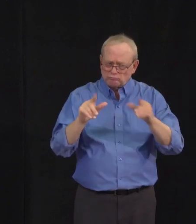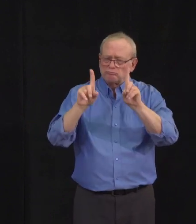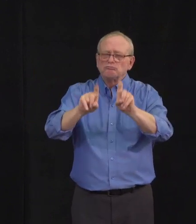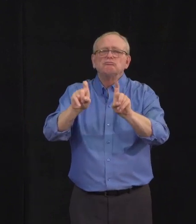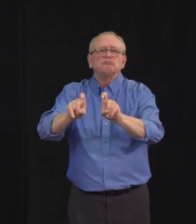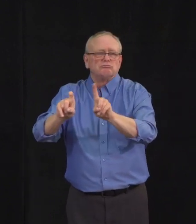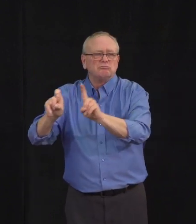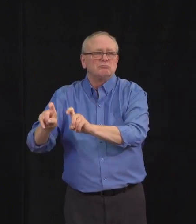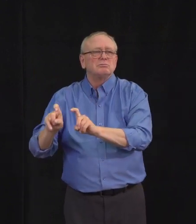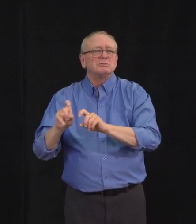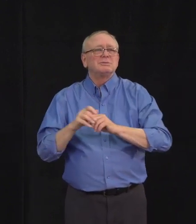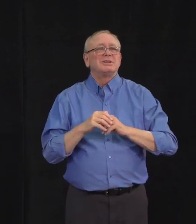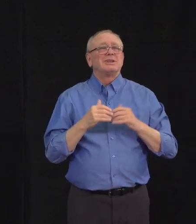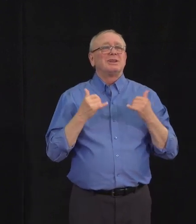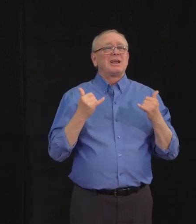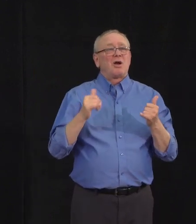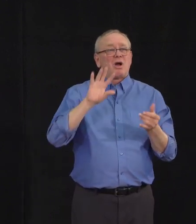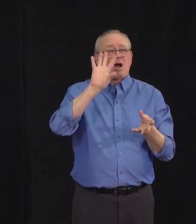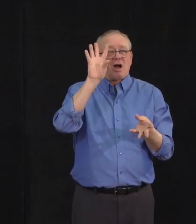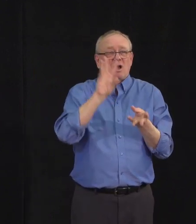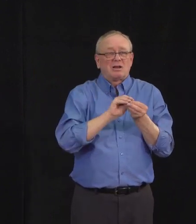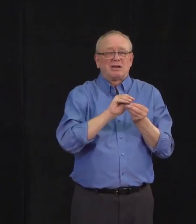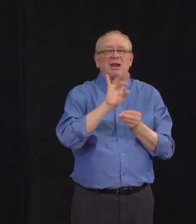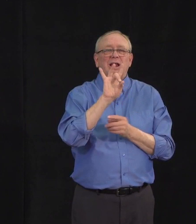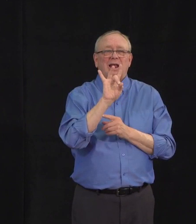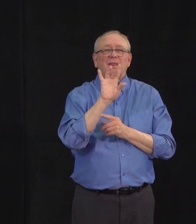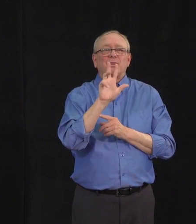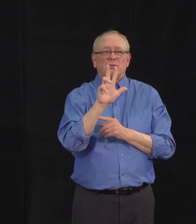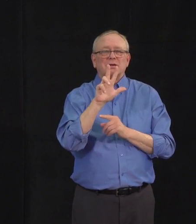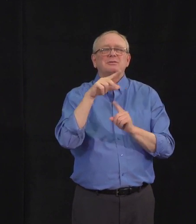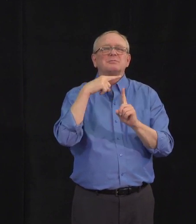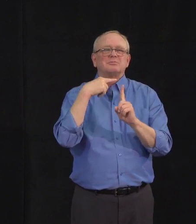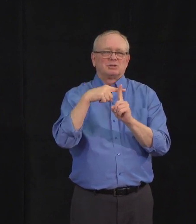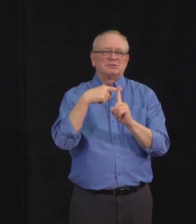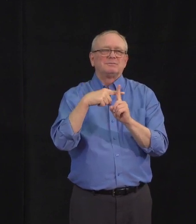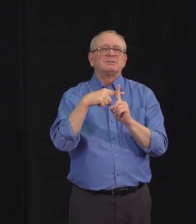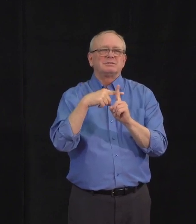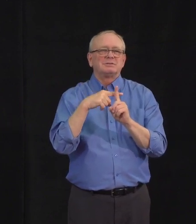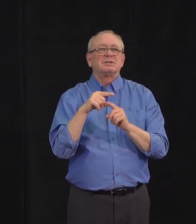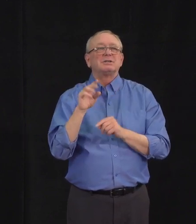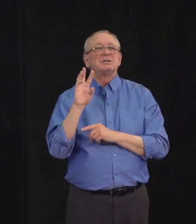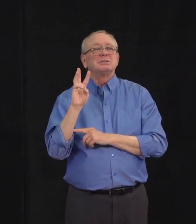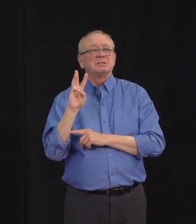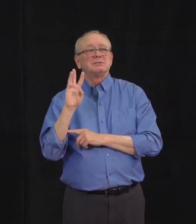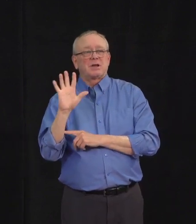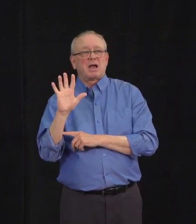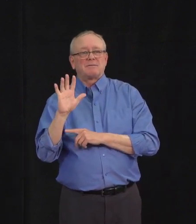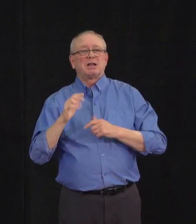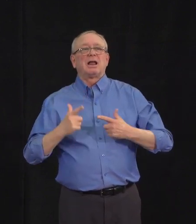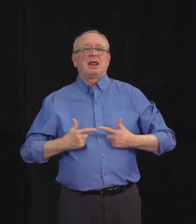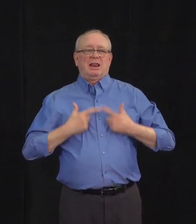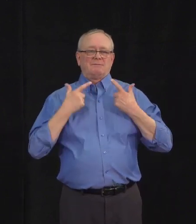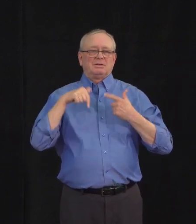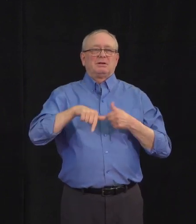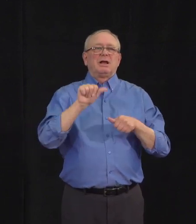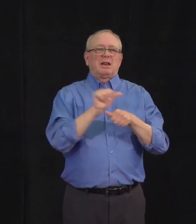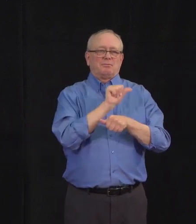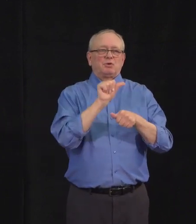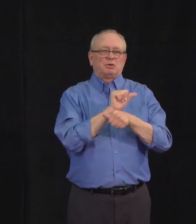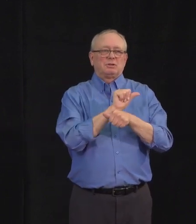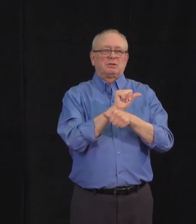83 confirmed cases identified. 65 of those are in Alberta, and of those, 33 are on the